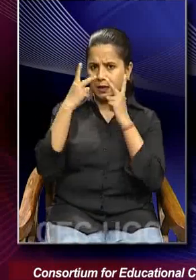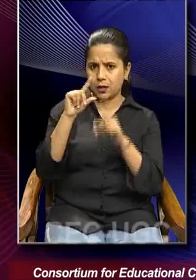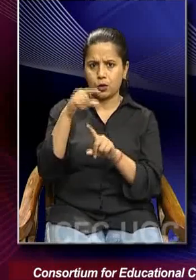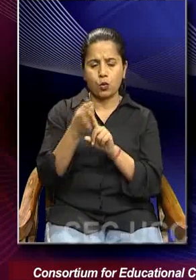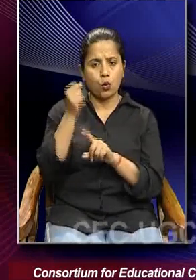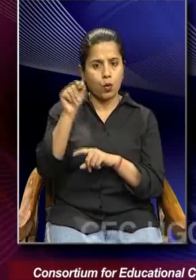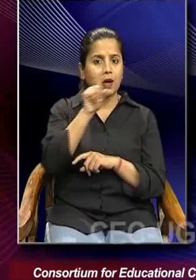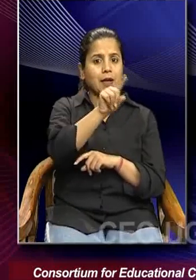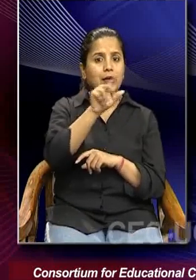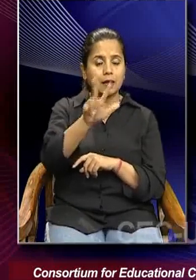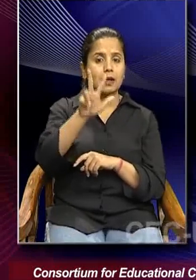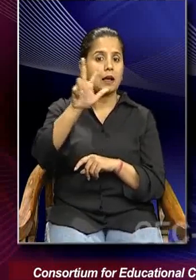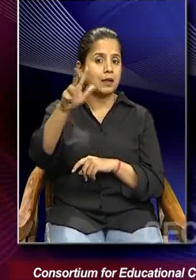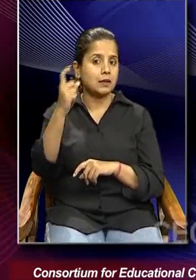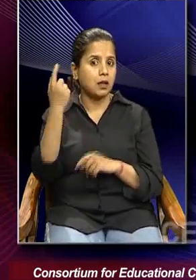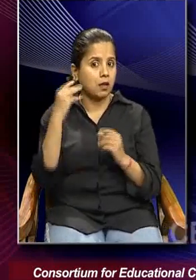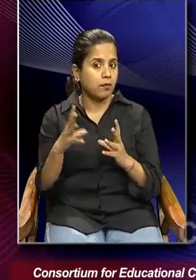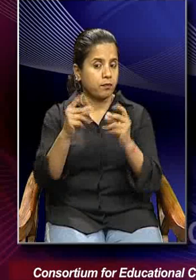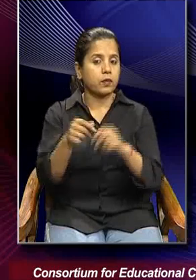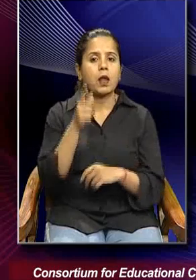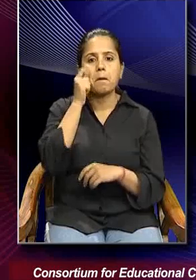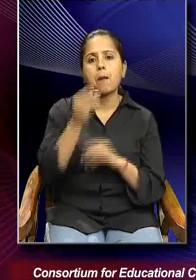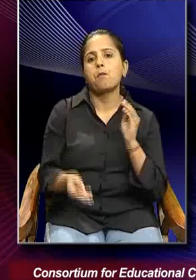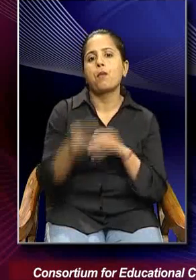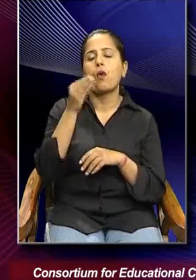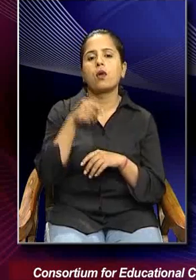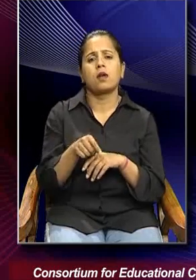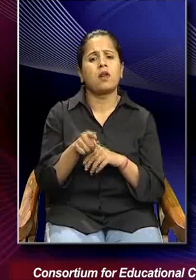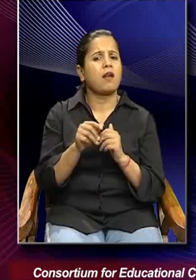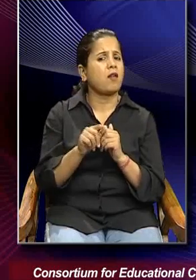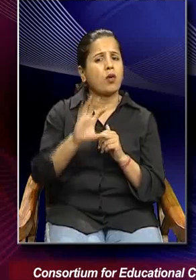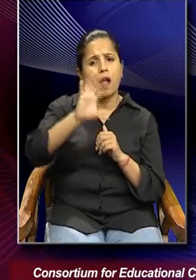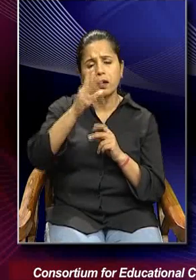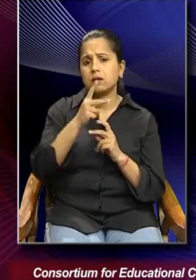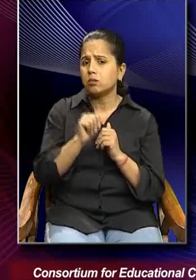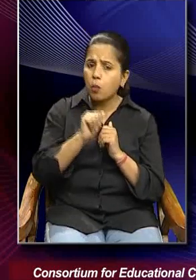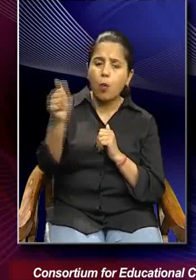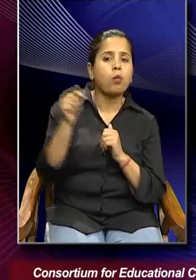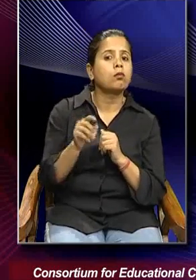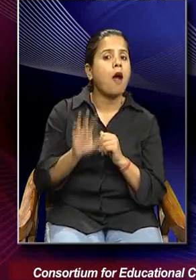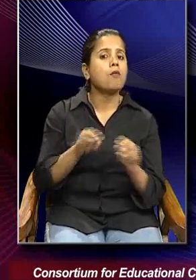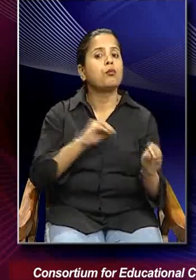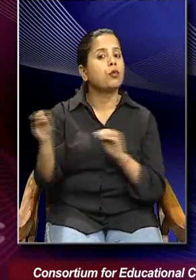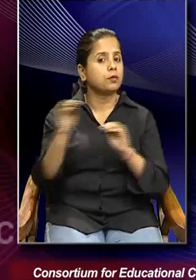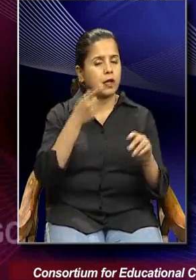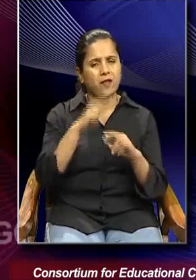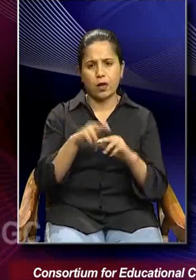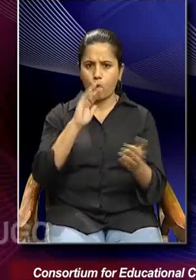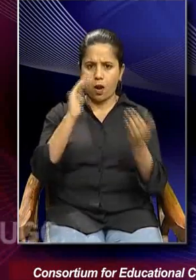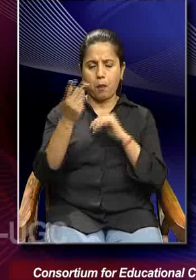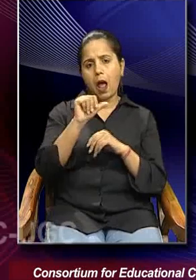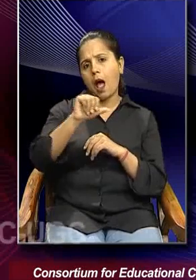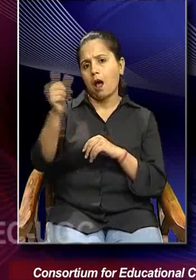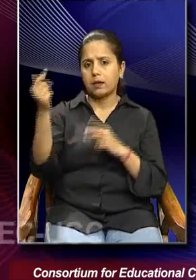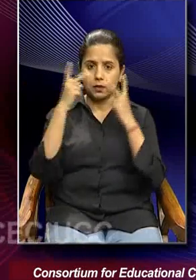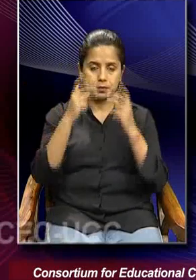of 1880 census, but males more frequently venturing beyond UK. And if you compare in several other